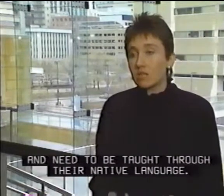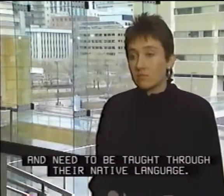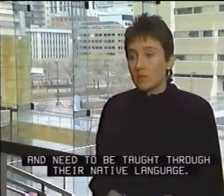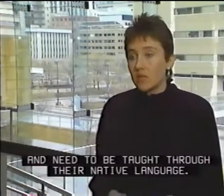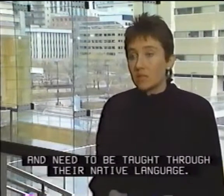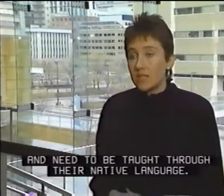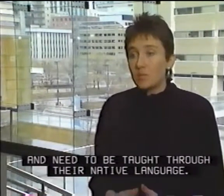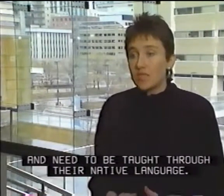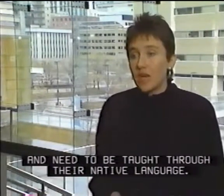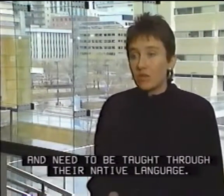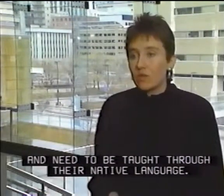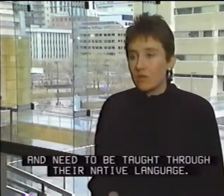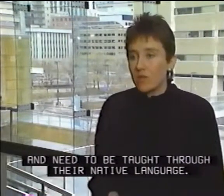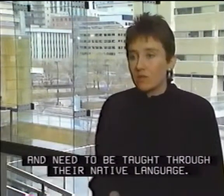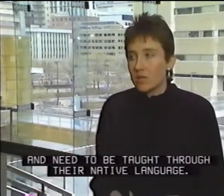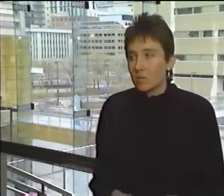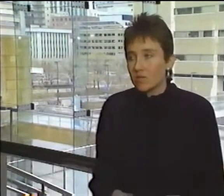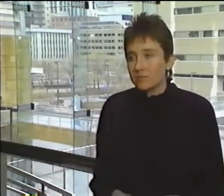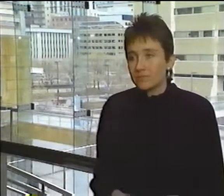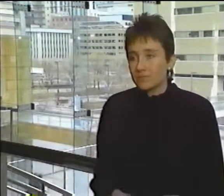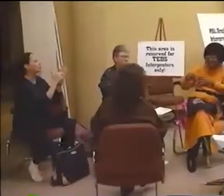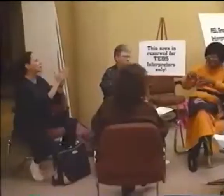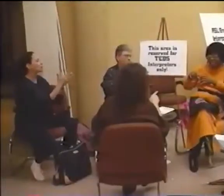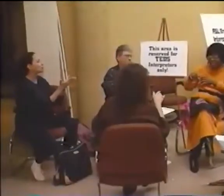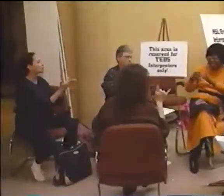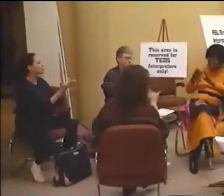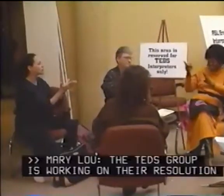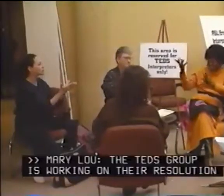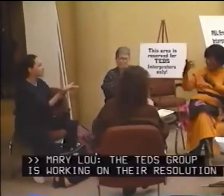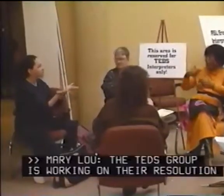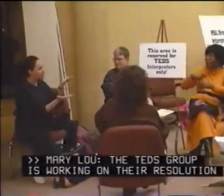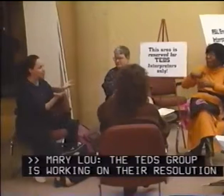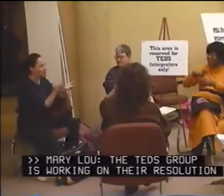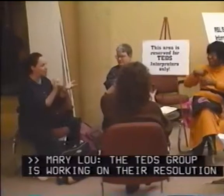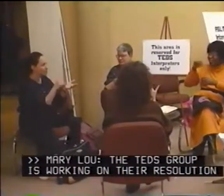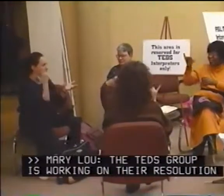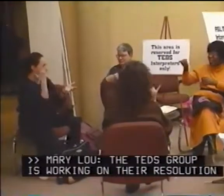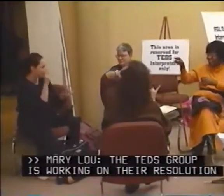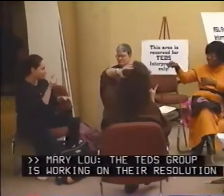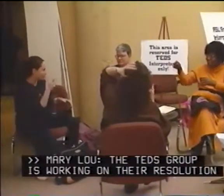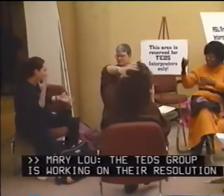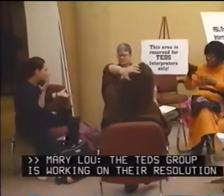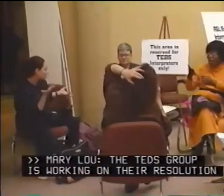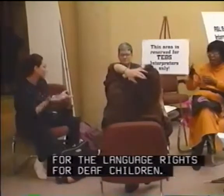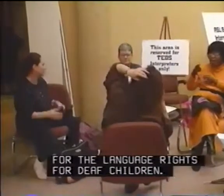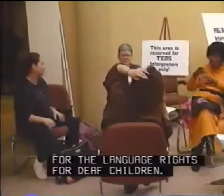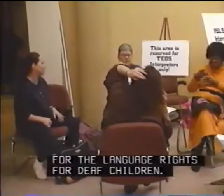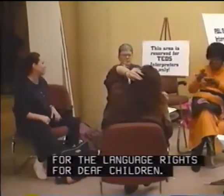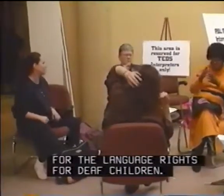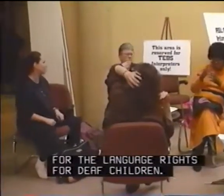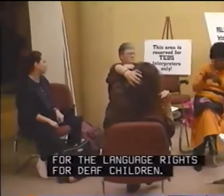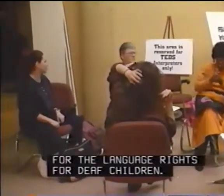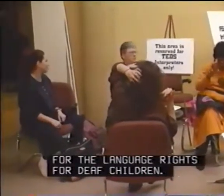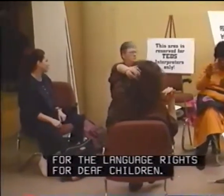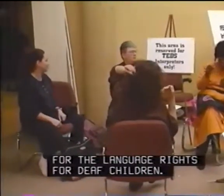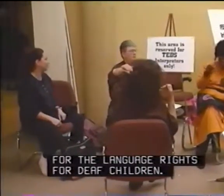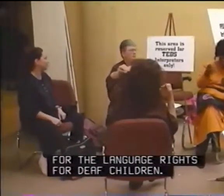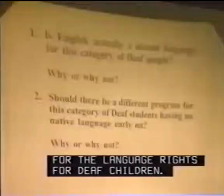need to be taught through their native language. The TEDS group is working on their resolution for the language rights for deaf children.